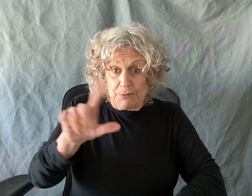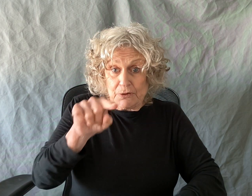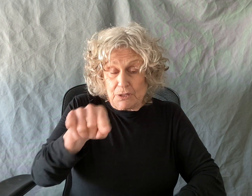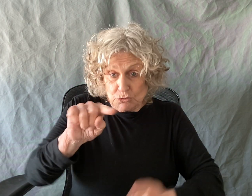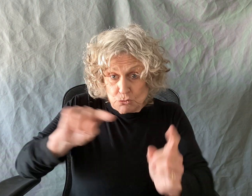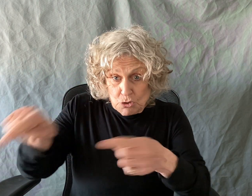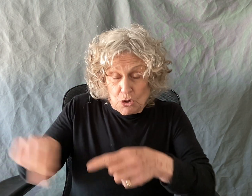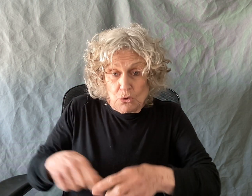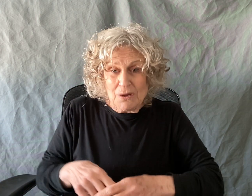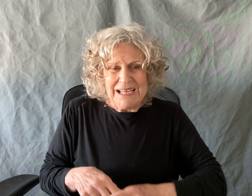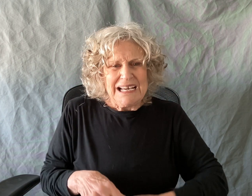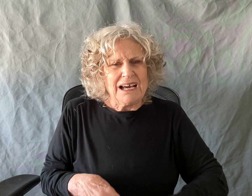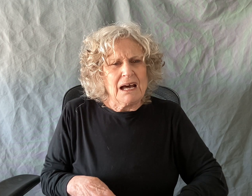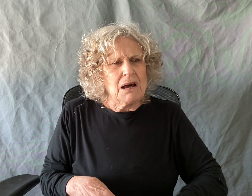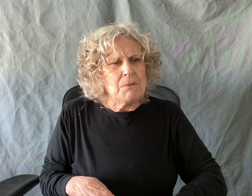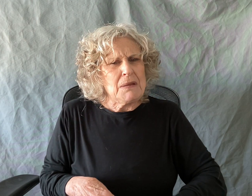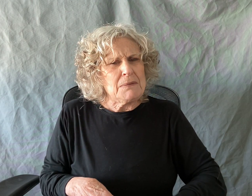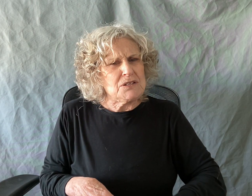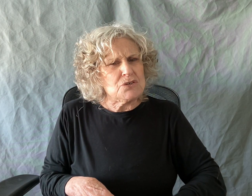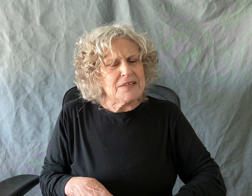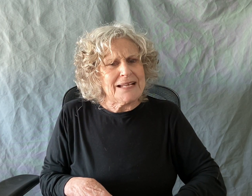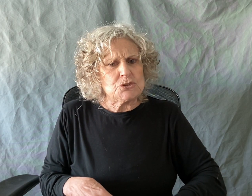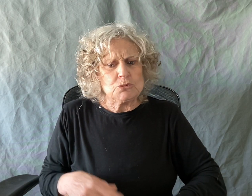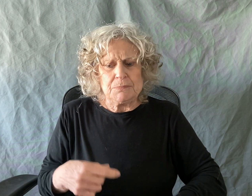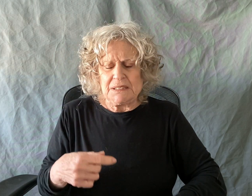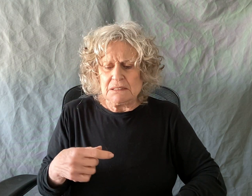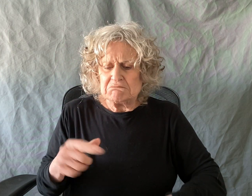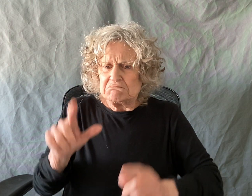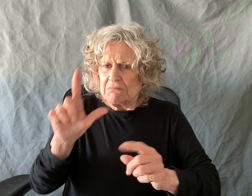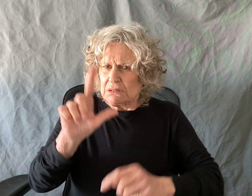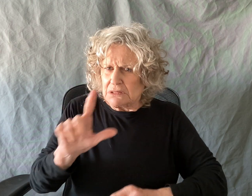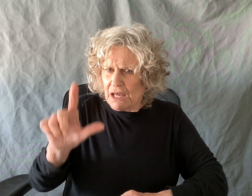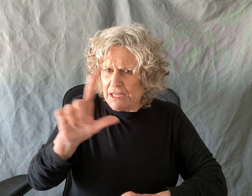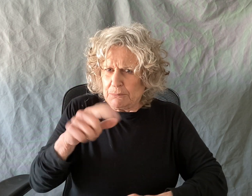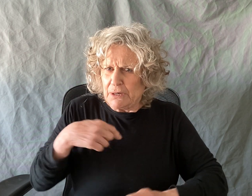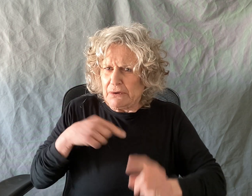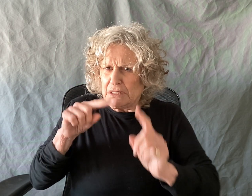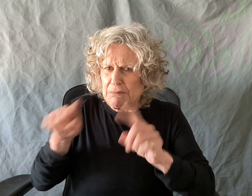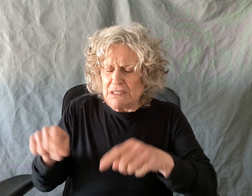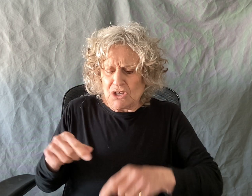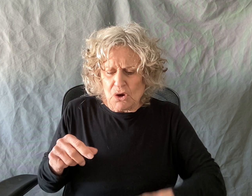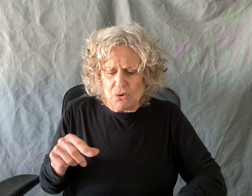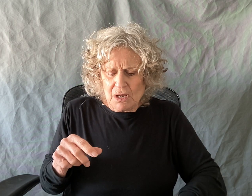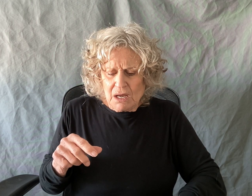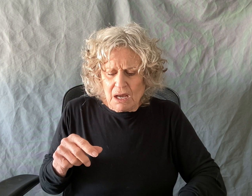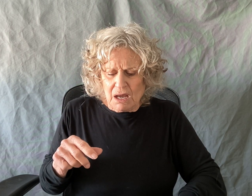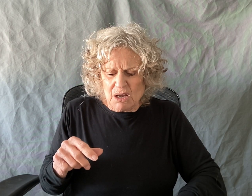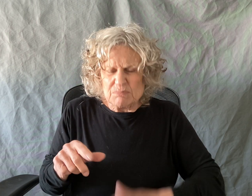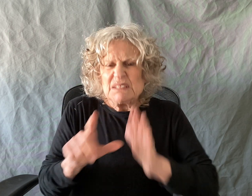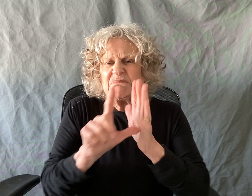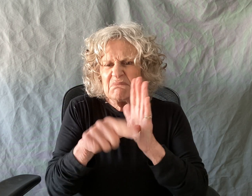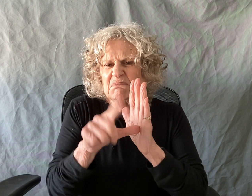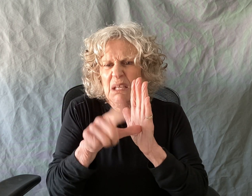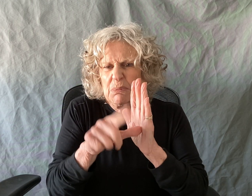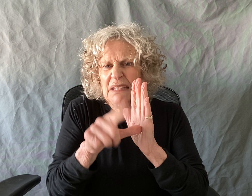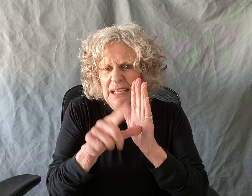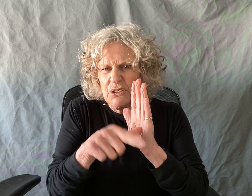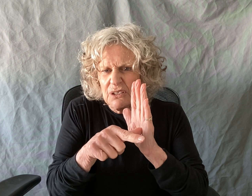library, you go. So the answer would be library, me go. Maybe later.